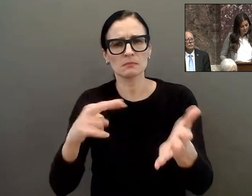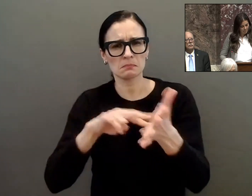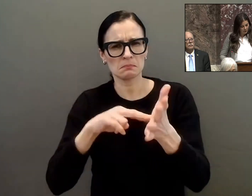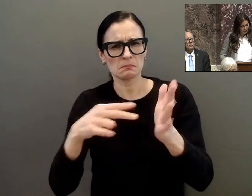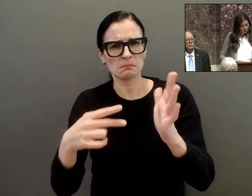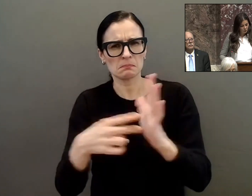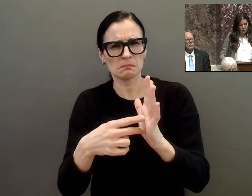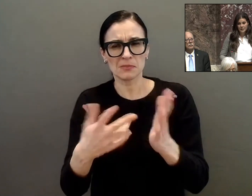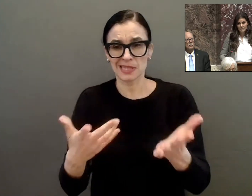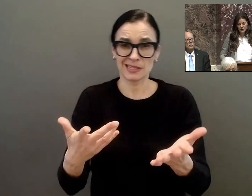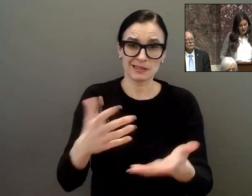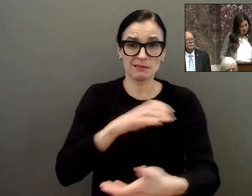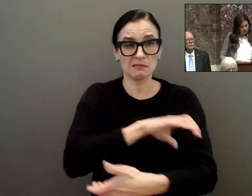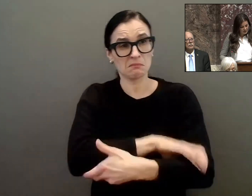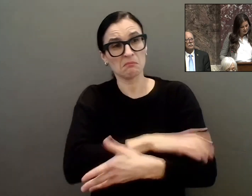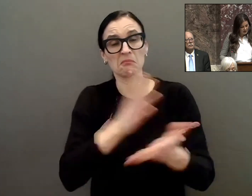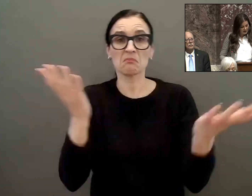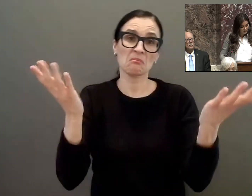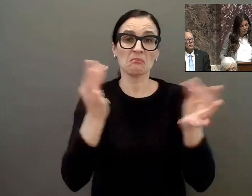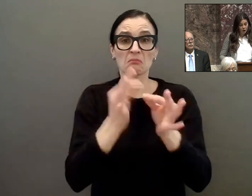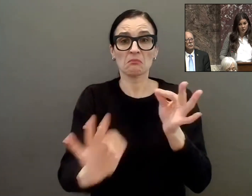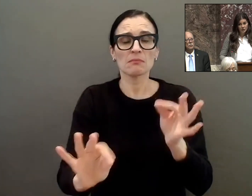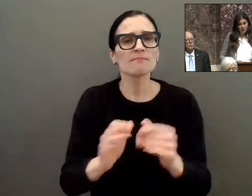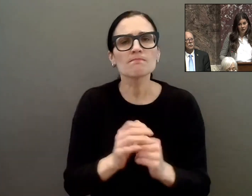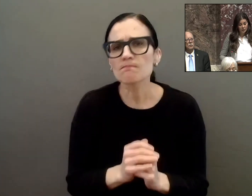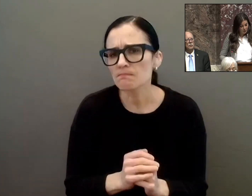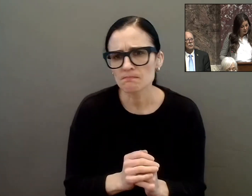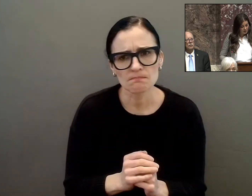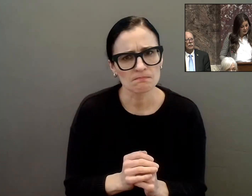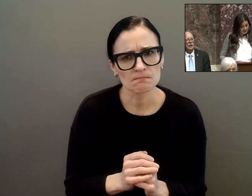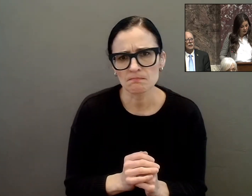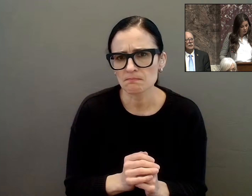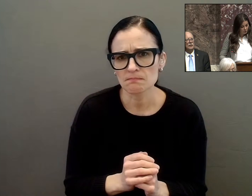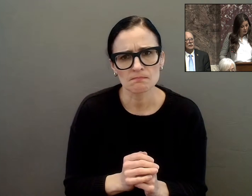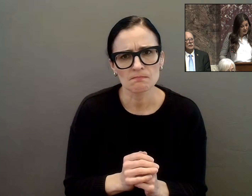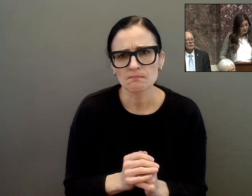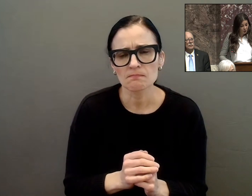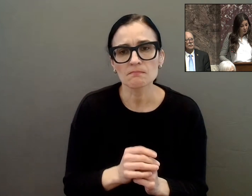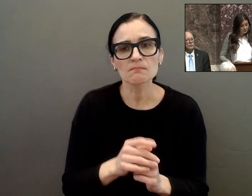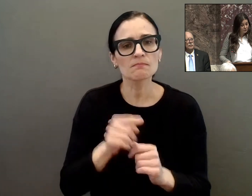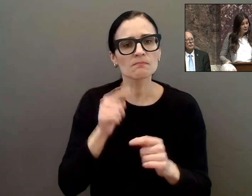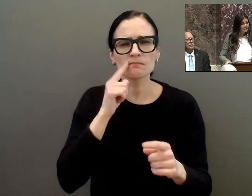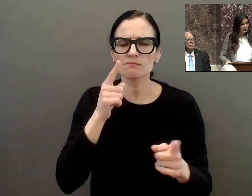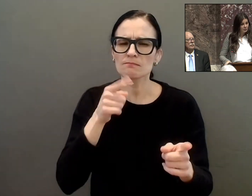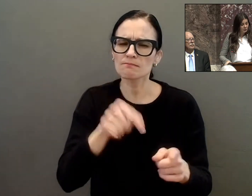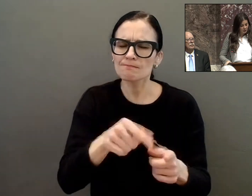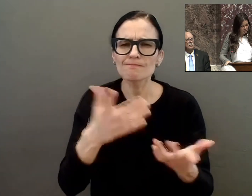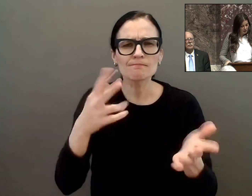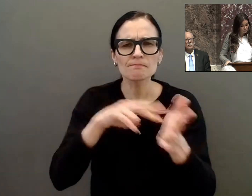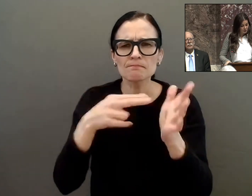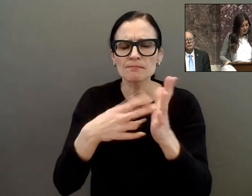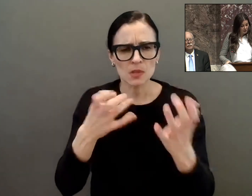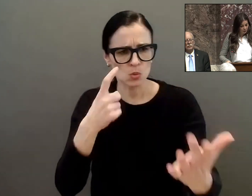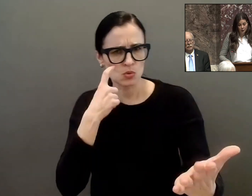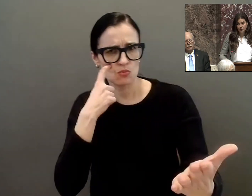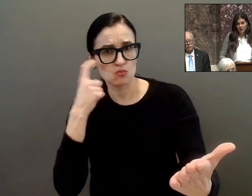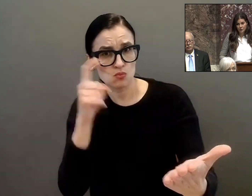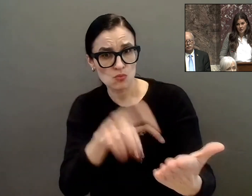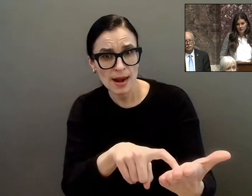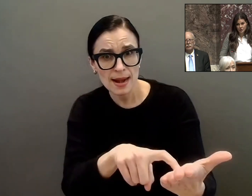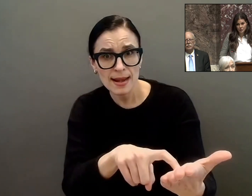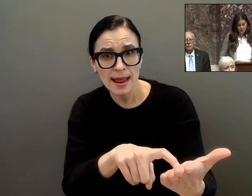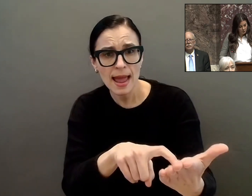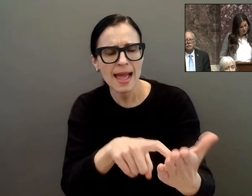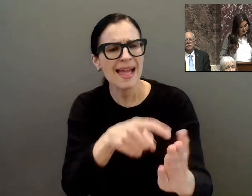Canada. Reconciliation is the act of acknowledging and recognizing the past harms inflicted, in particular by